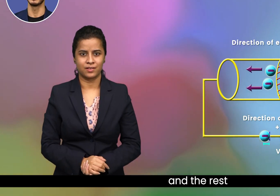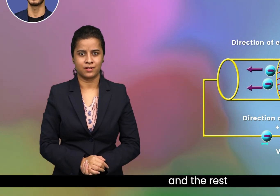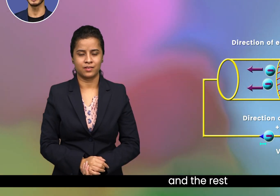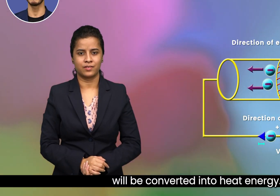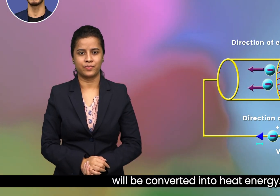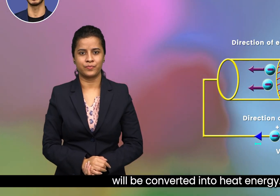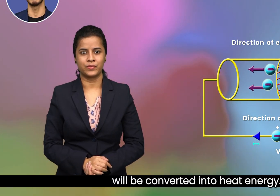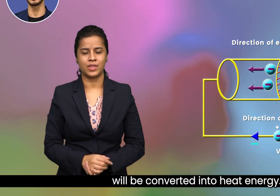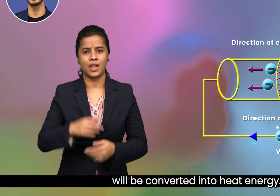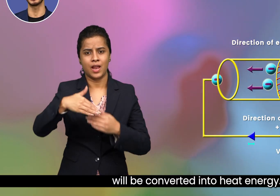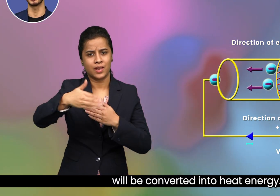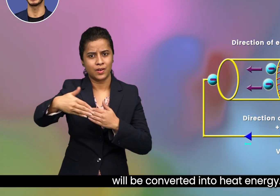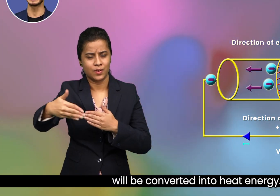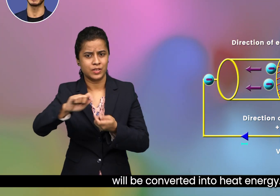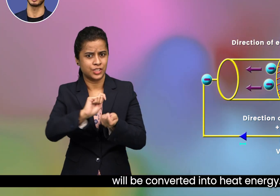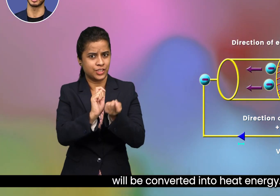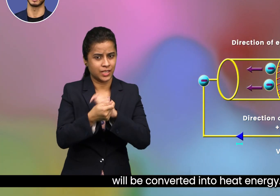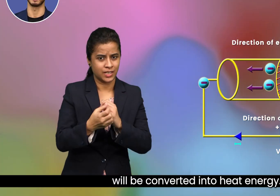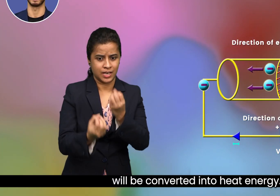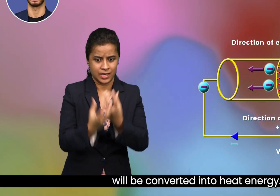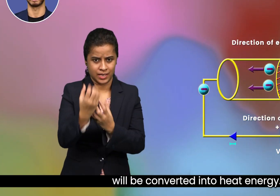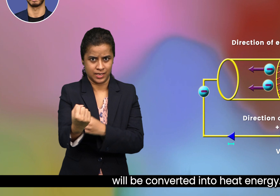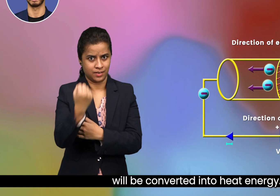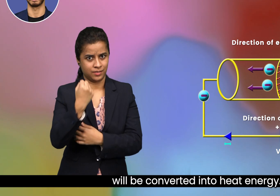and the rest will be converted into heat energy.